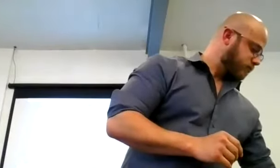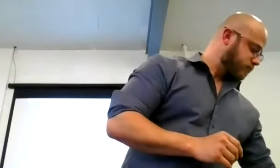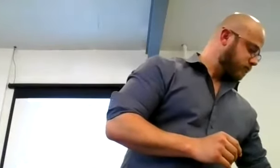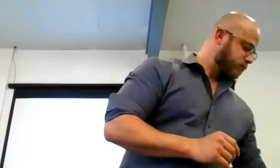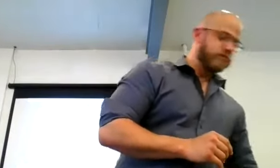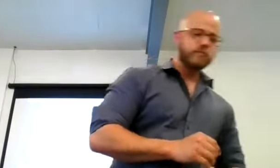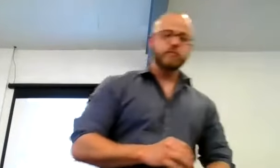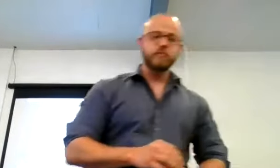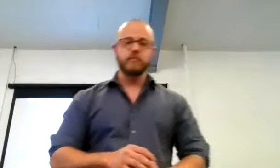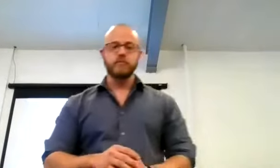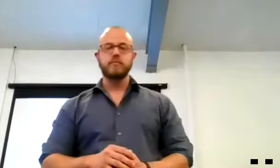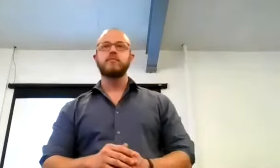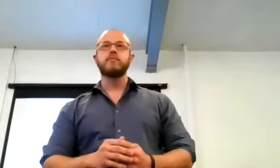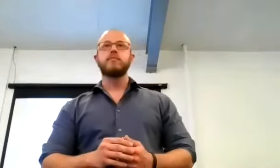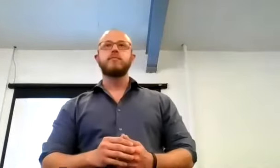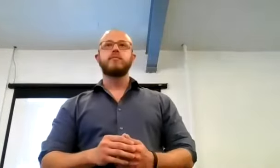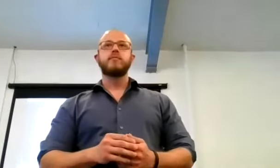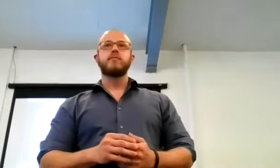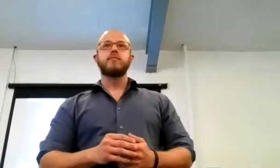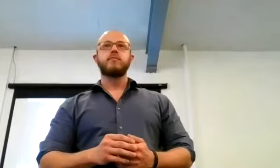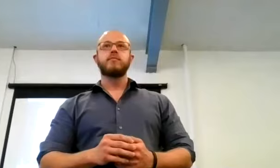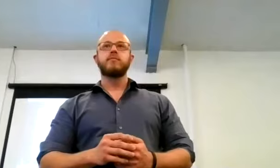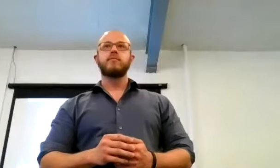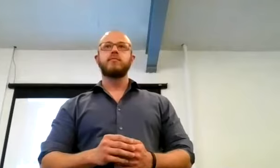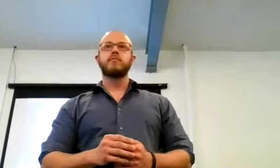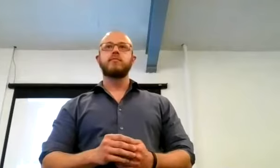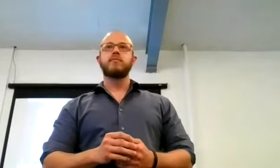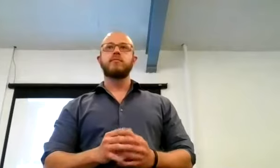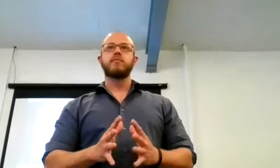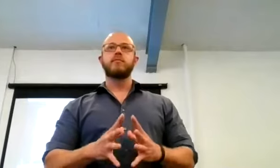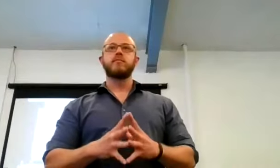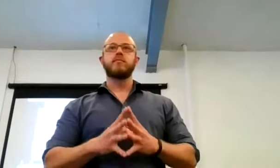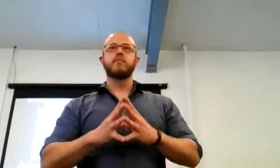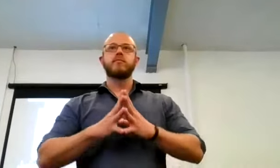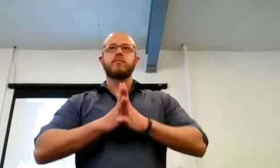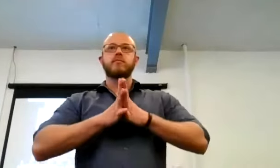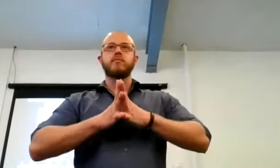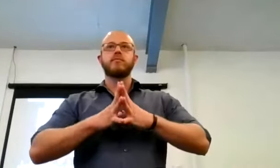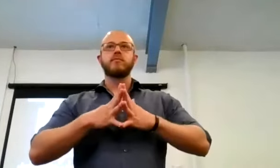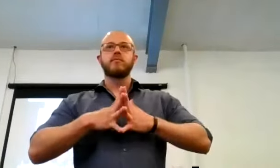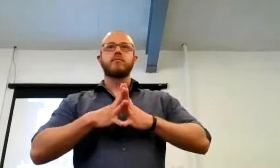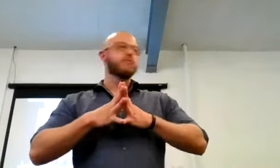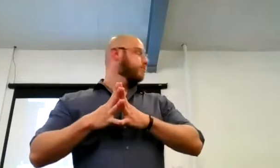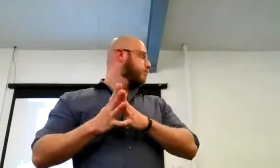the Zoom, with the Zoom link. And it will have the Zoom link attached on the flyer.